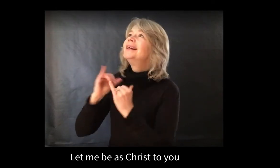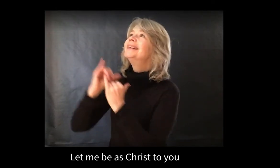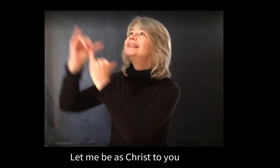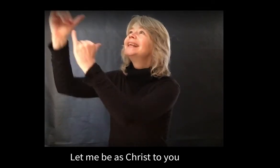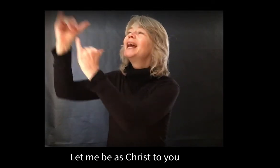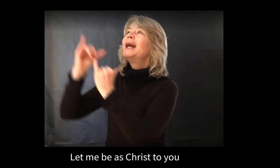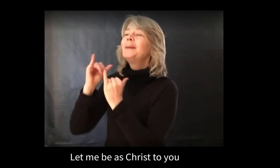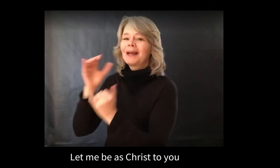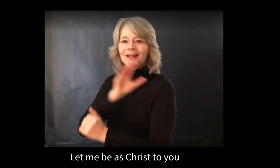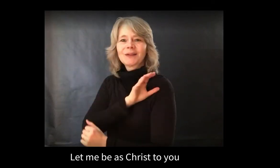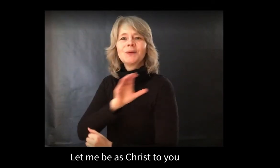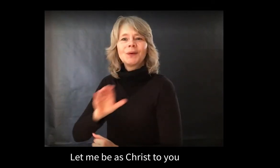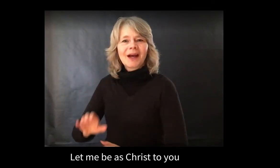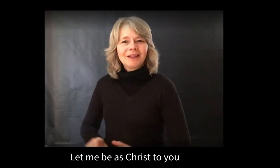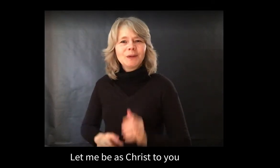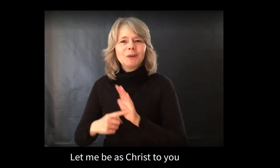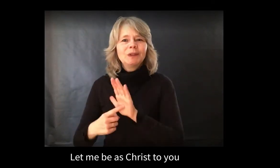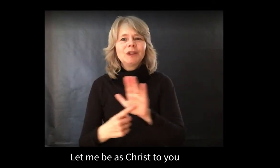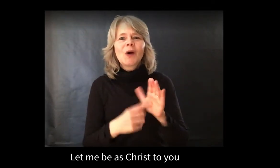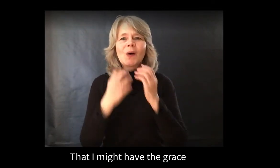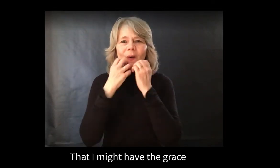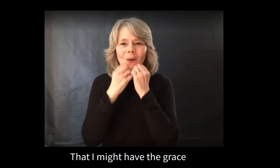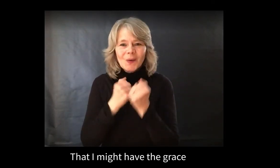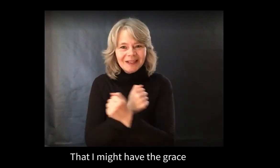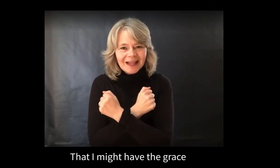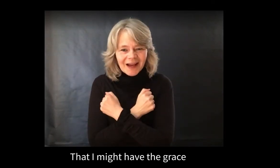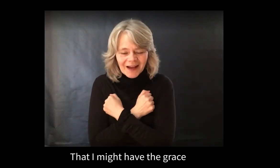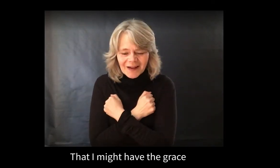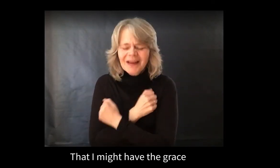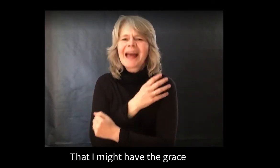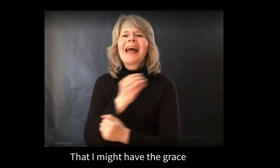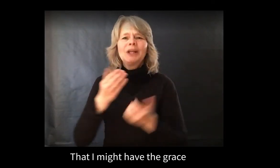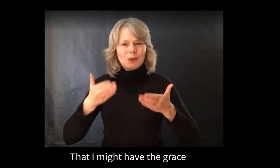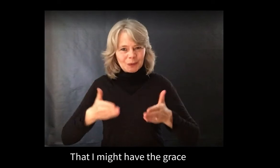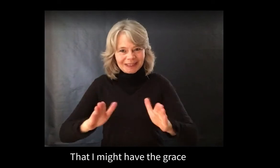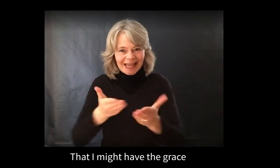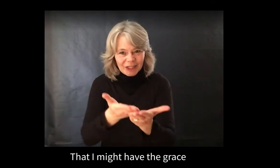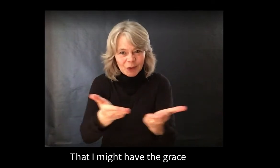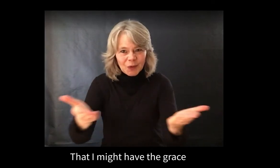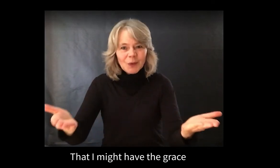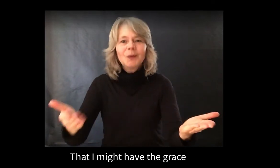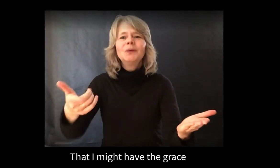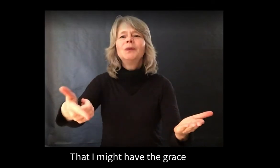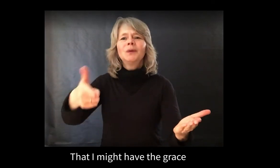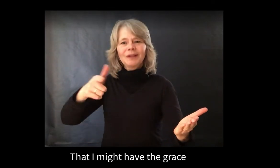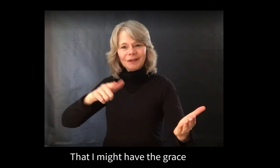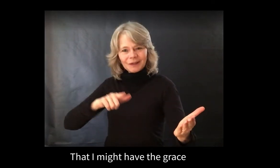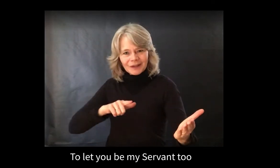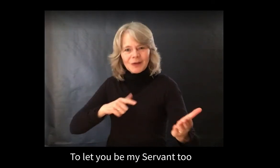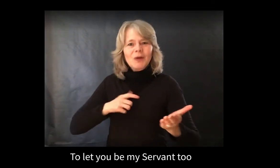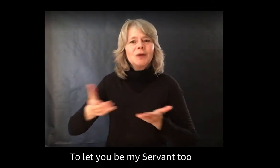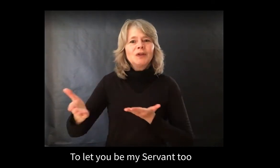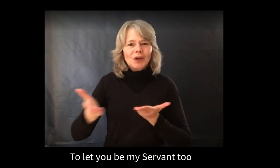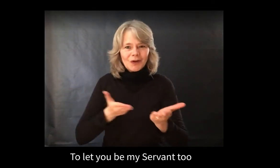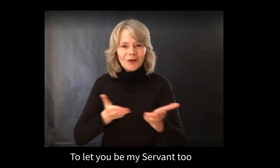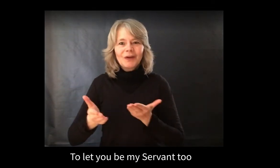Servant, let me be as Christ to you. Pray that I might